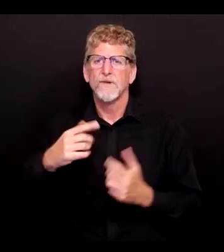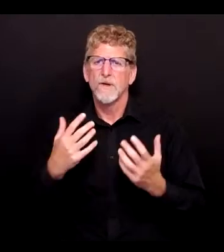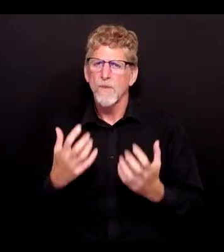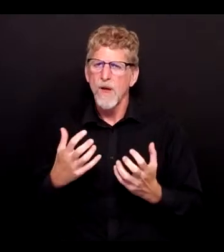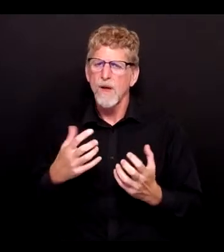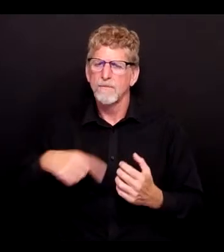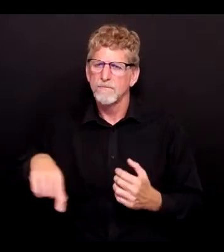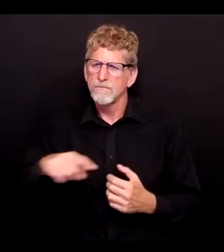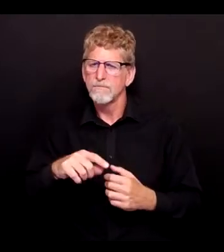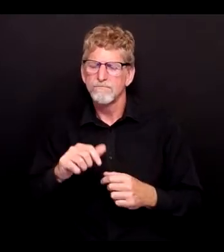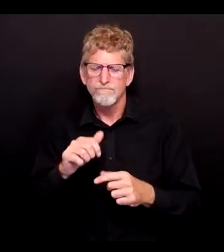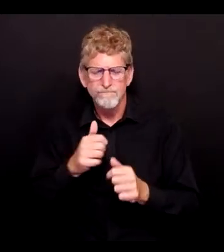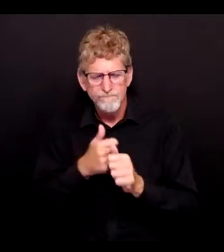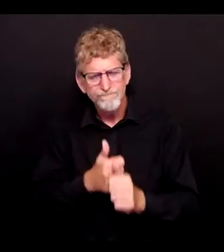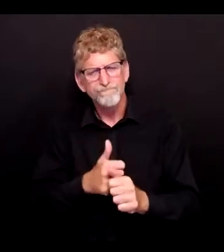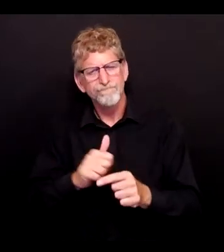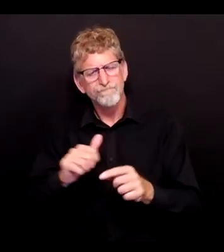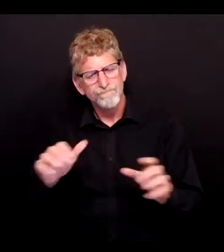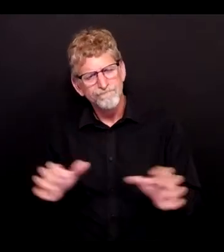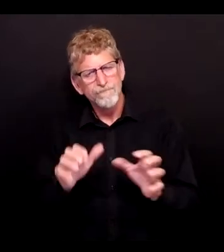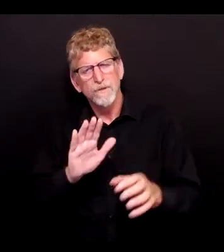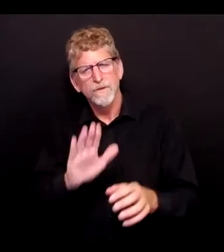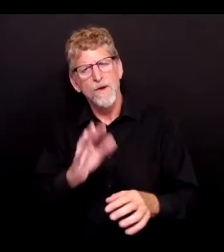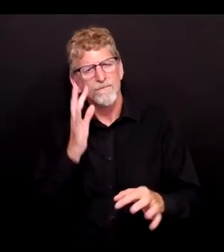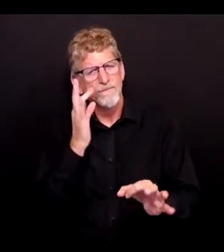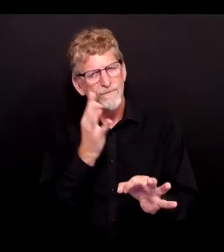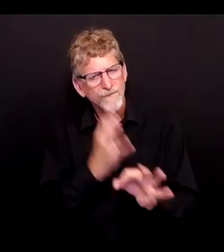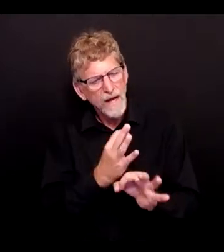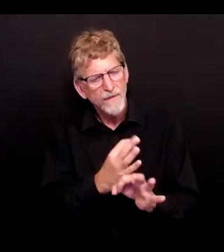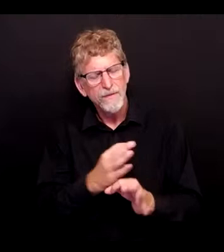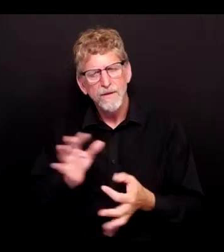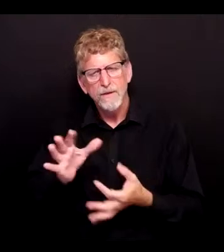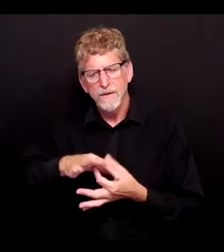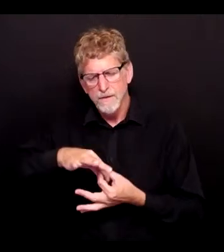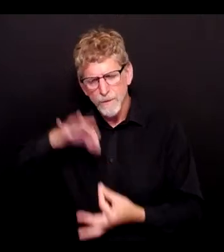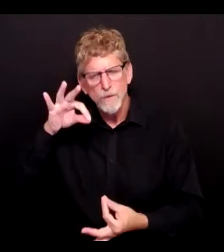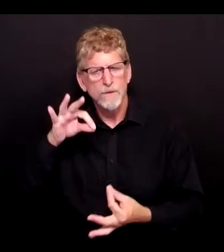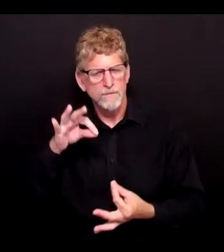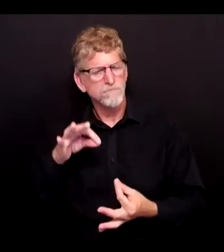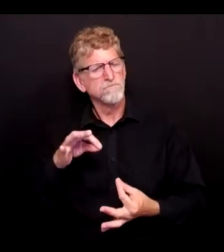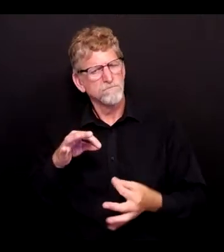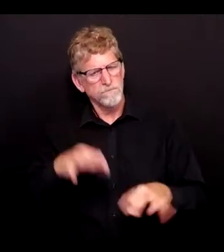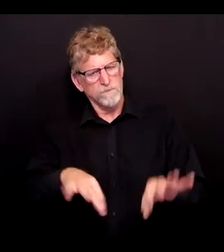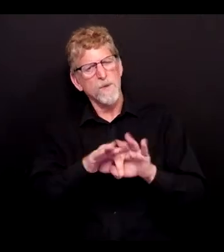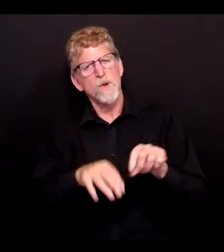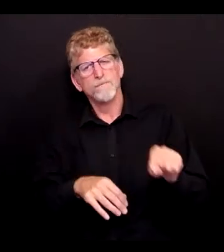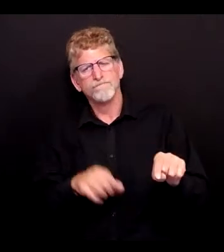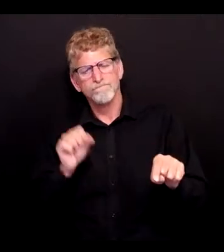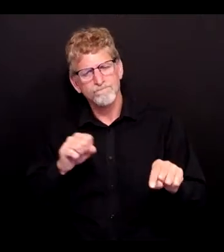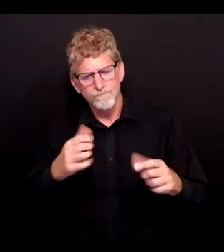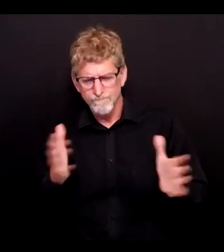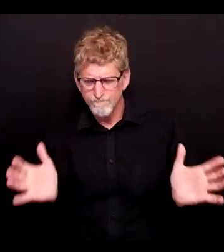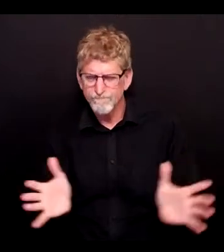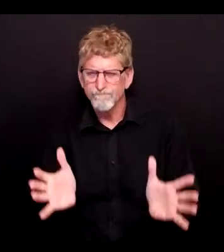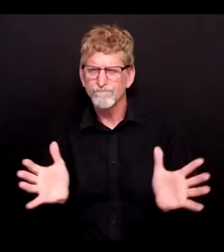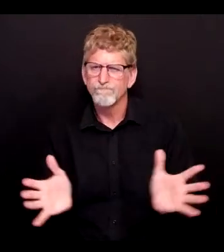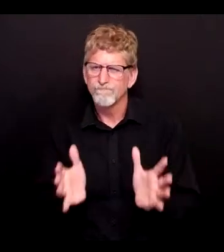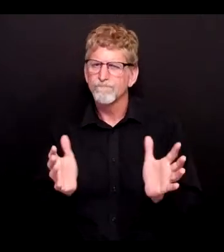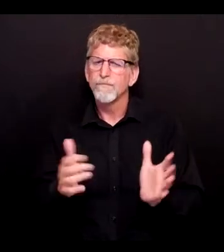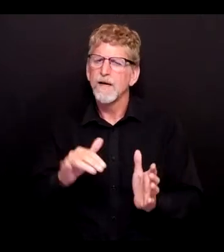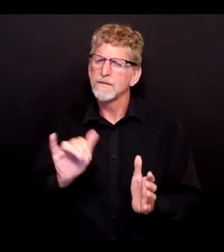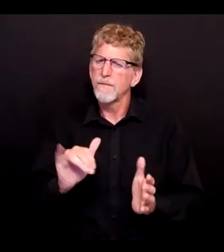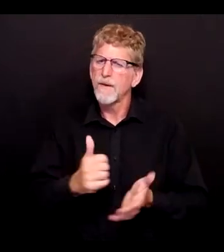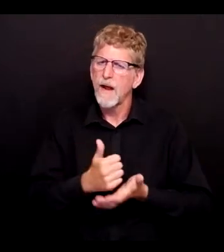prayer and spirituality that helps, the depression and stress and all these things. A lot of people,